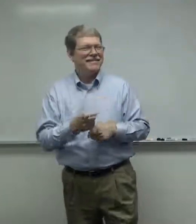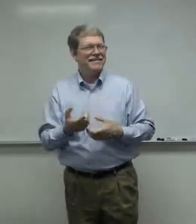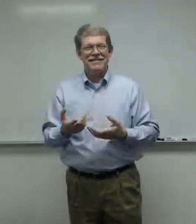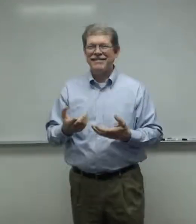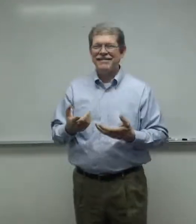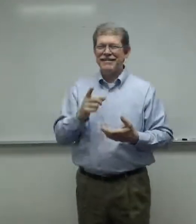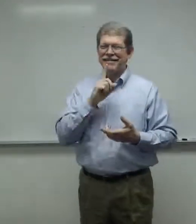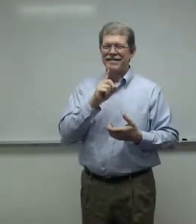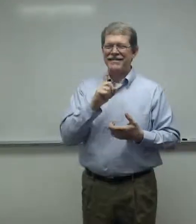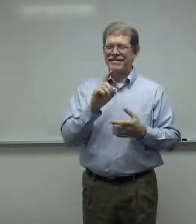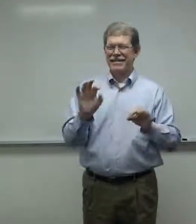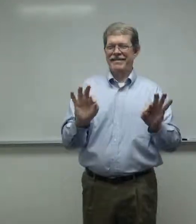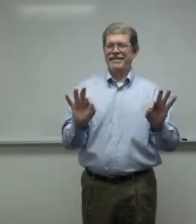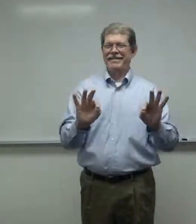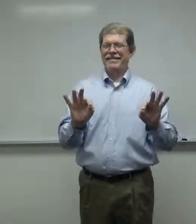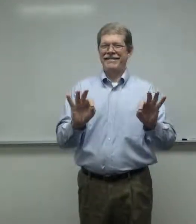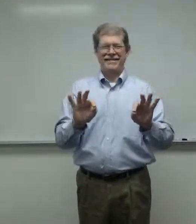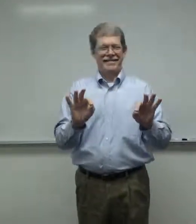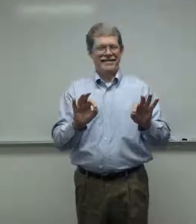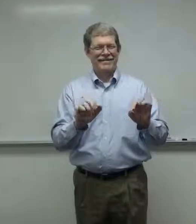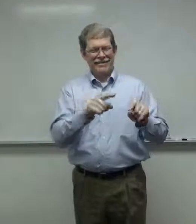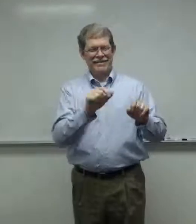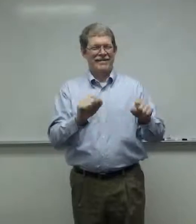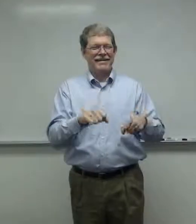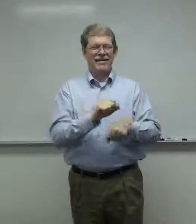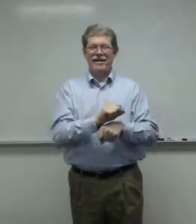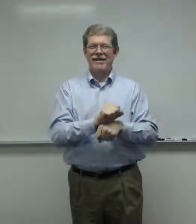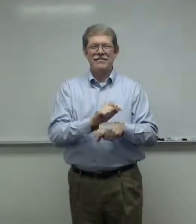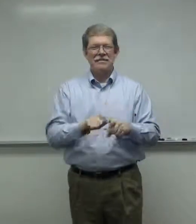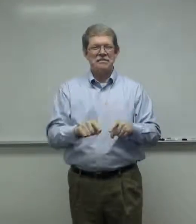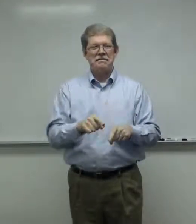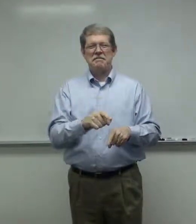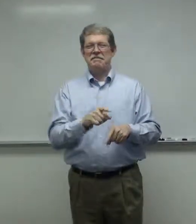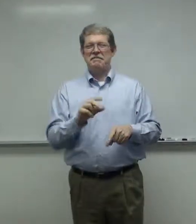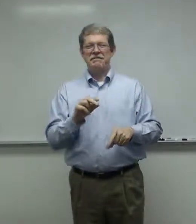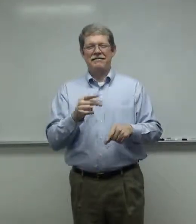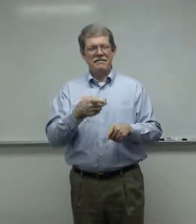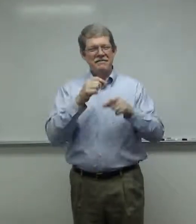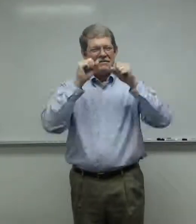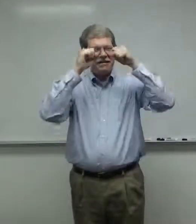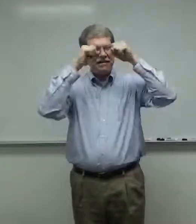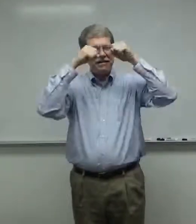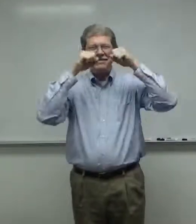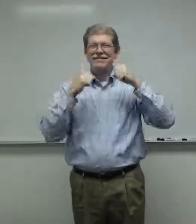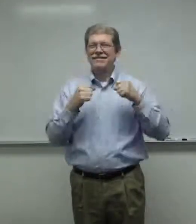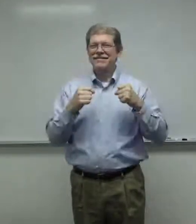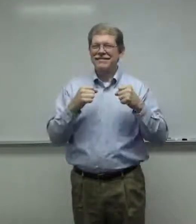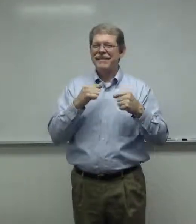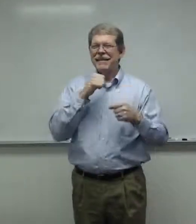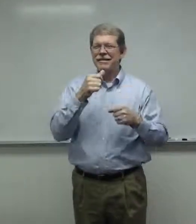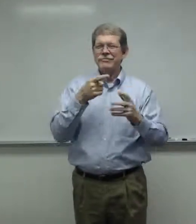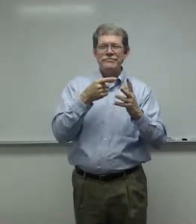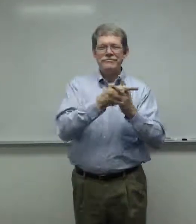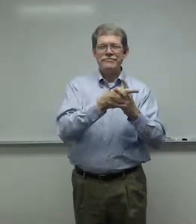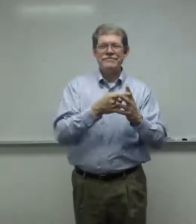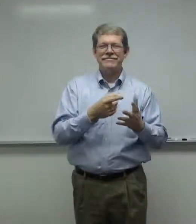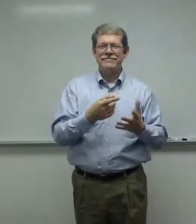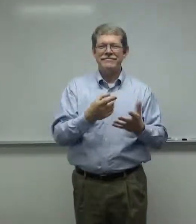it put them off. I was like, no, I'm not. You know, it's really what they're complaining about. It wasn't anything to be complaining about. So I'm just kind of, I wasn't trying to